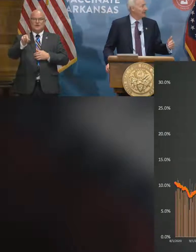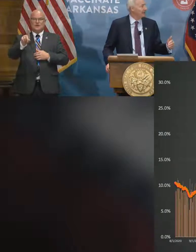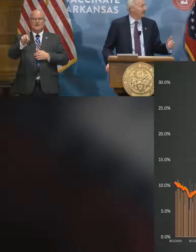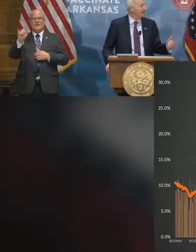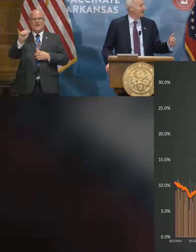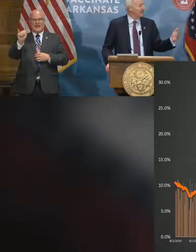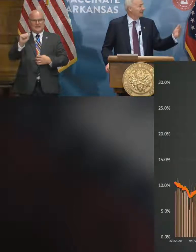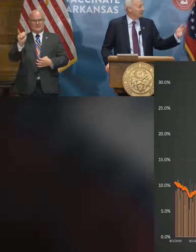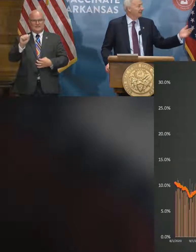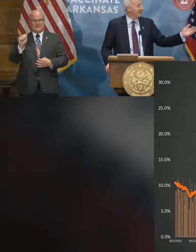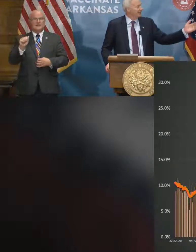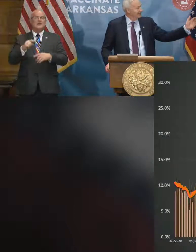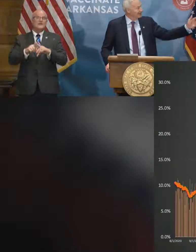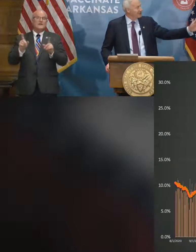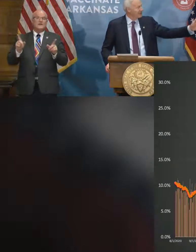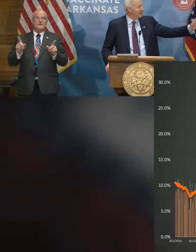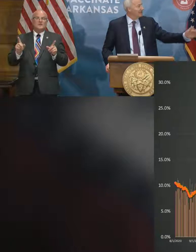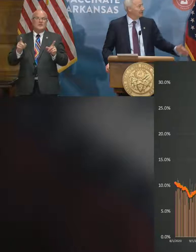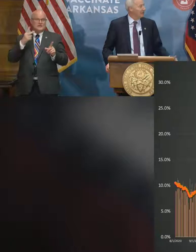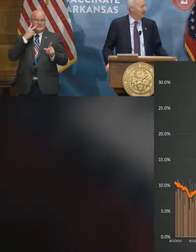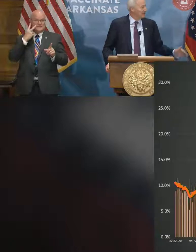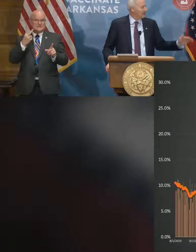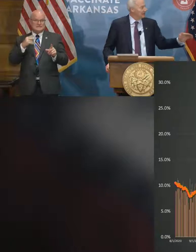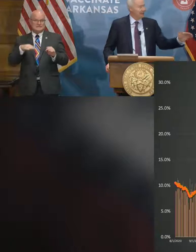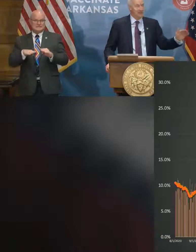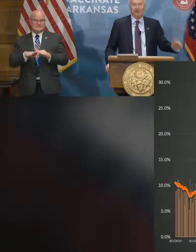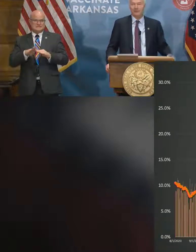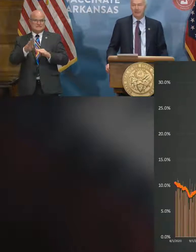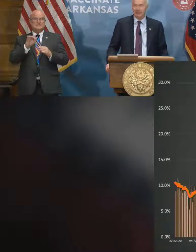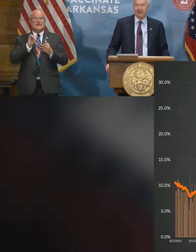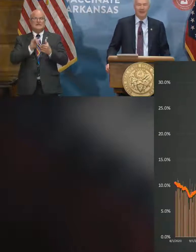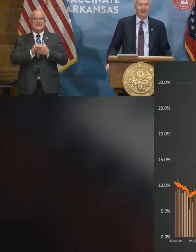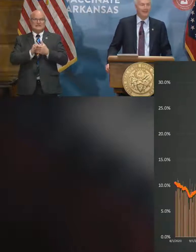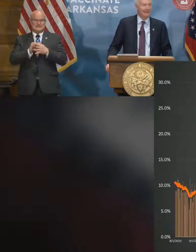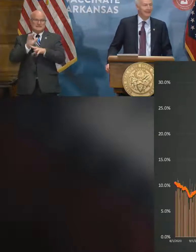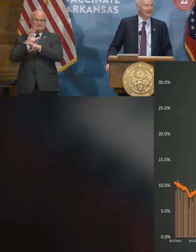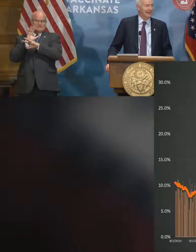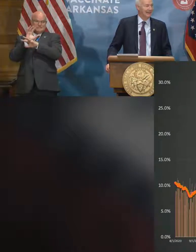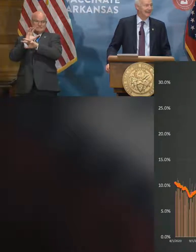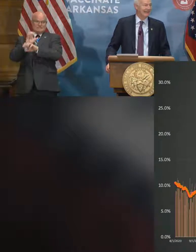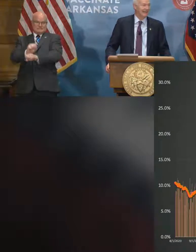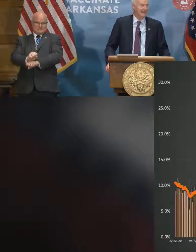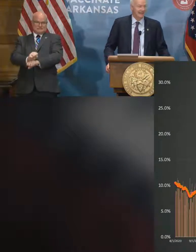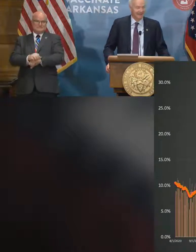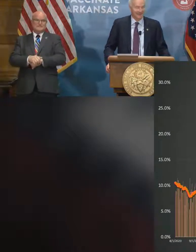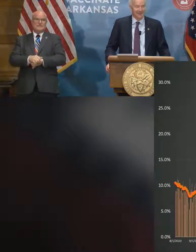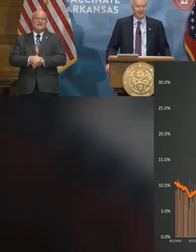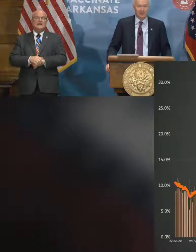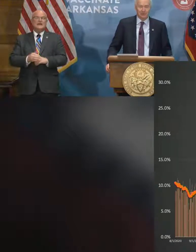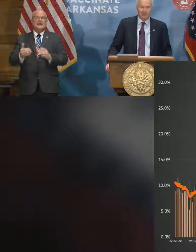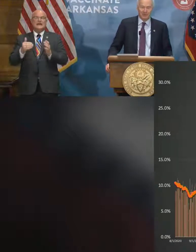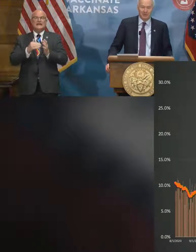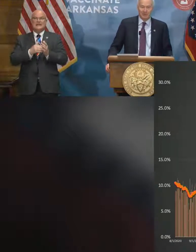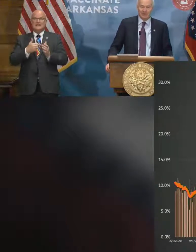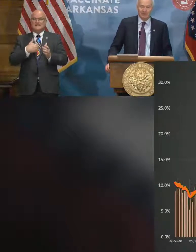rolling average, but you can see it creeping up, and that's been the trend line. And again, if I was a pessimist, I